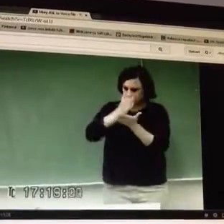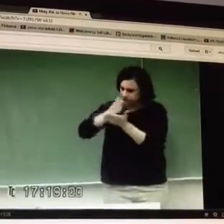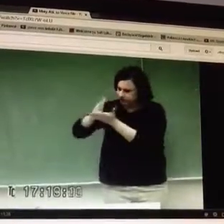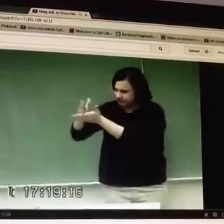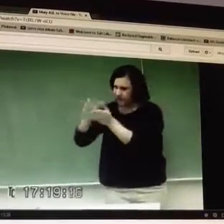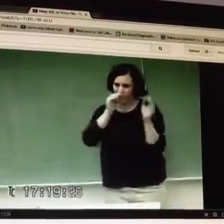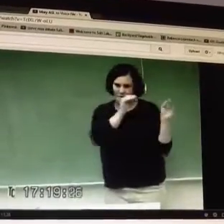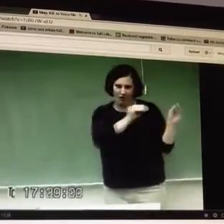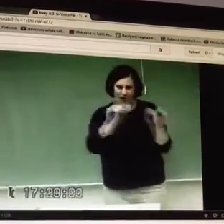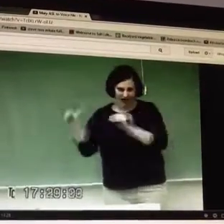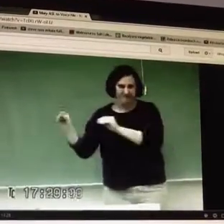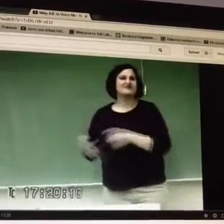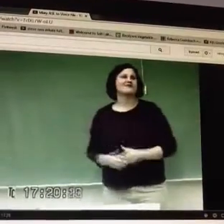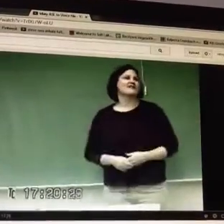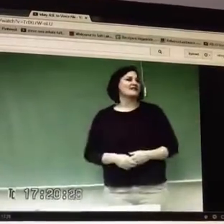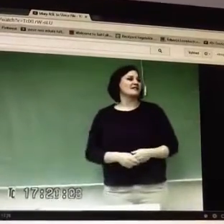Now, my personality,